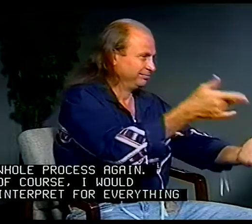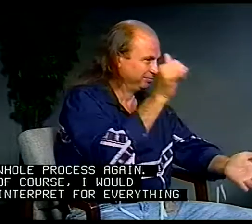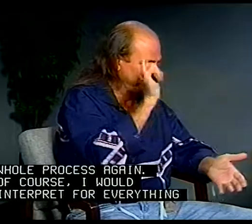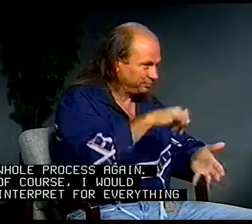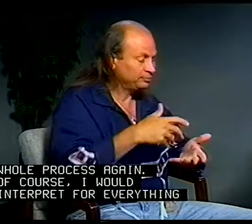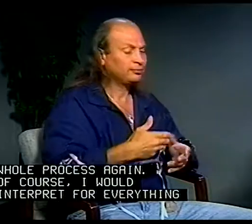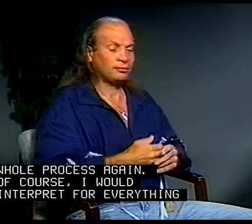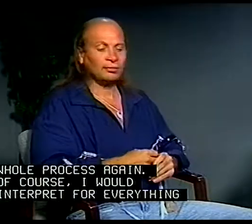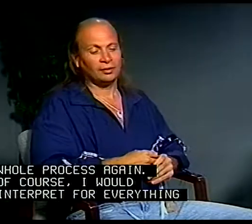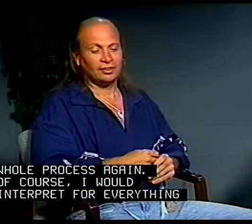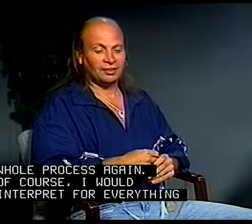again.